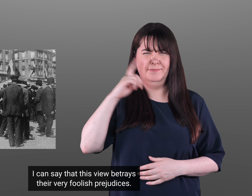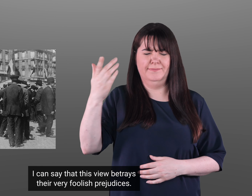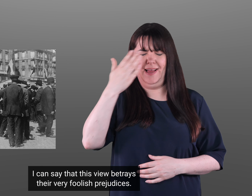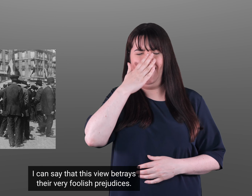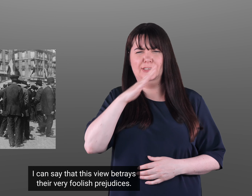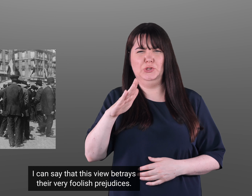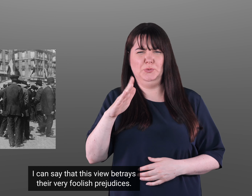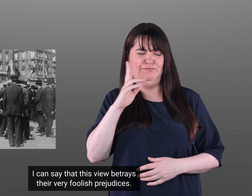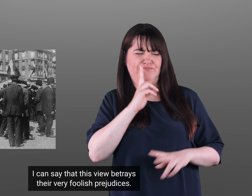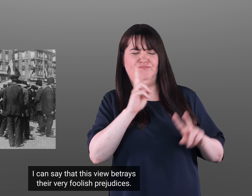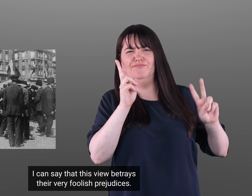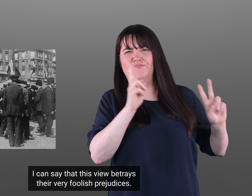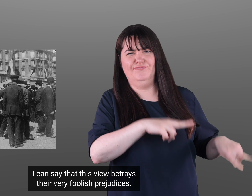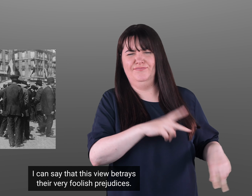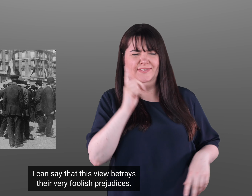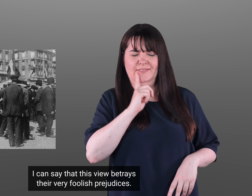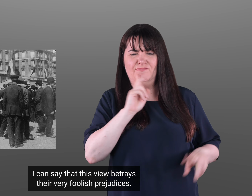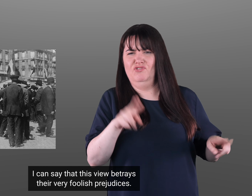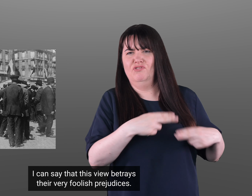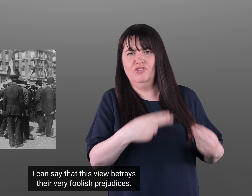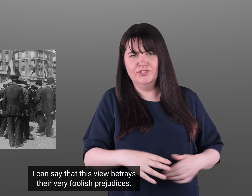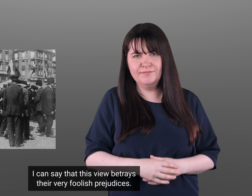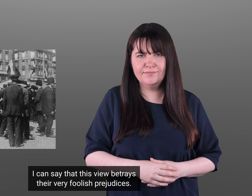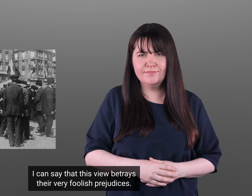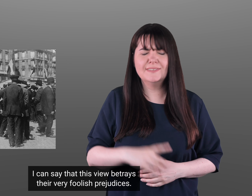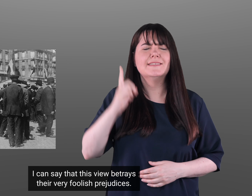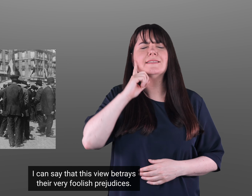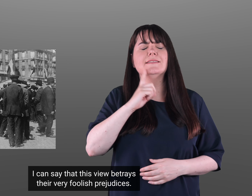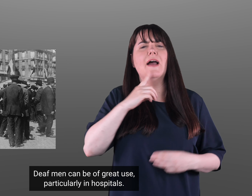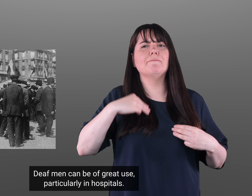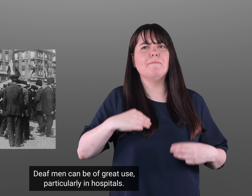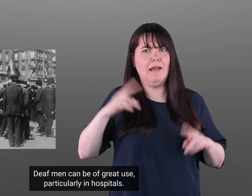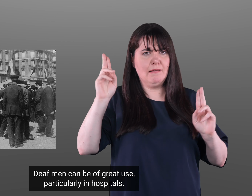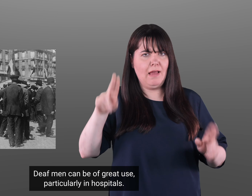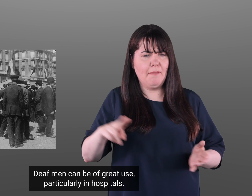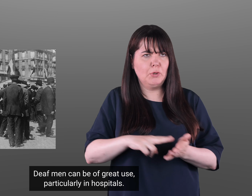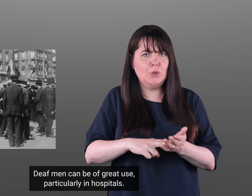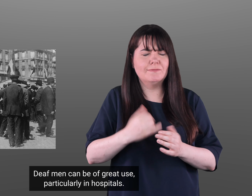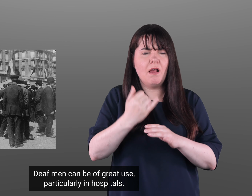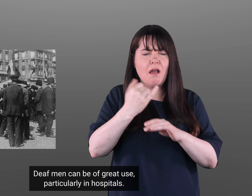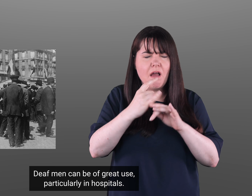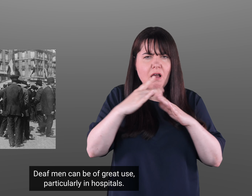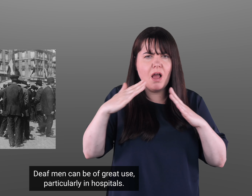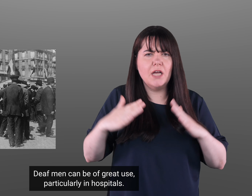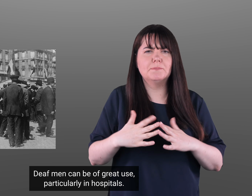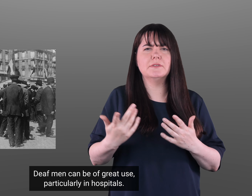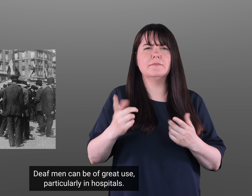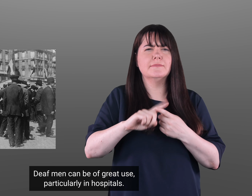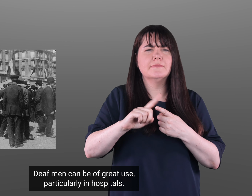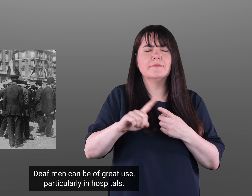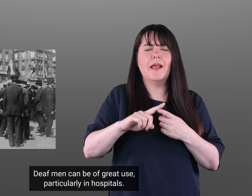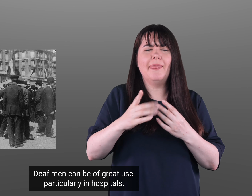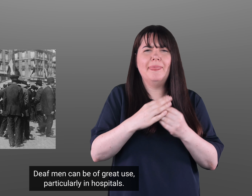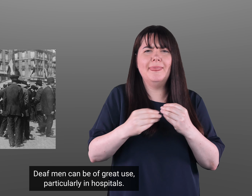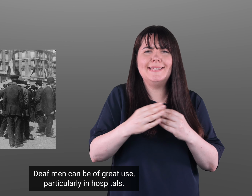I can say that this view betrays their very foolish prejudices. Deaf men can be of great use, particularly in